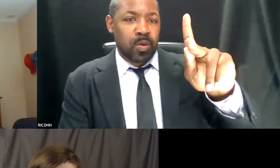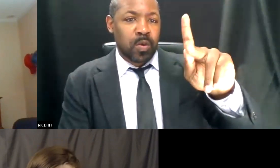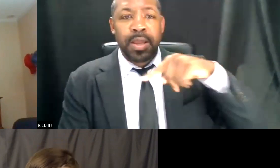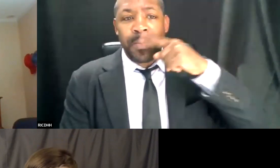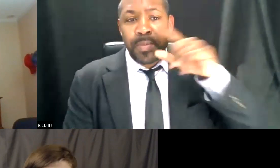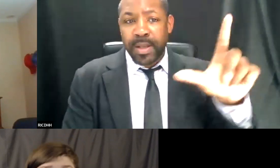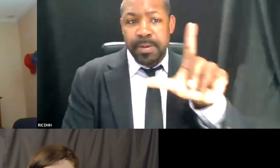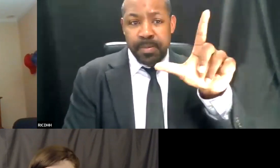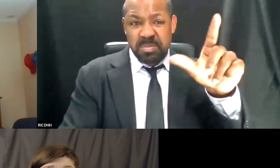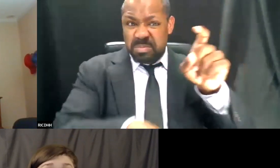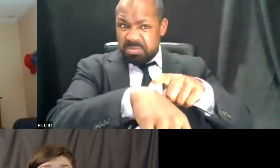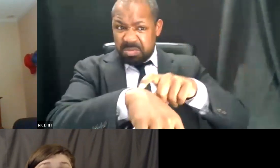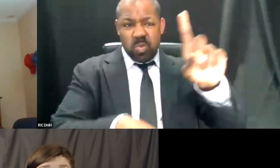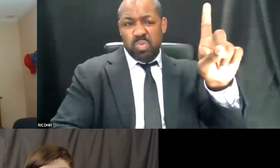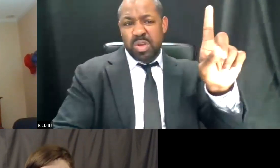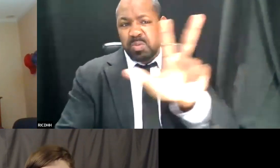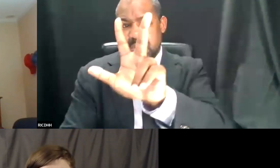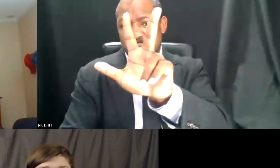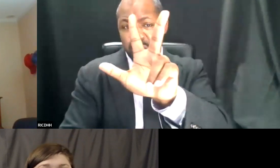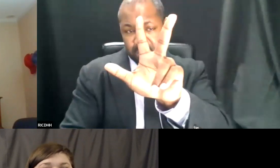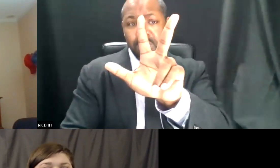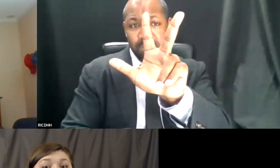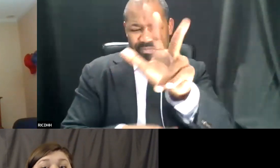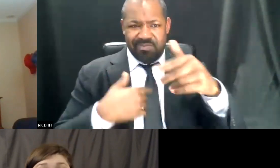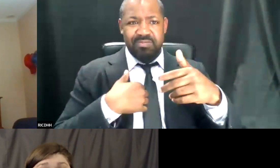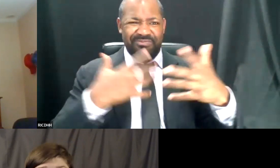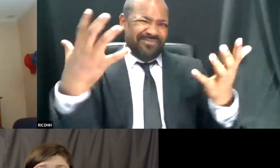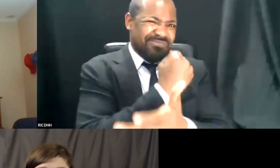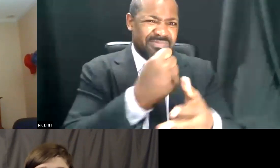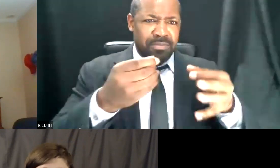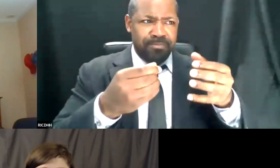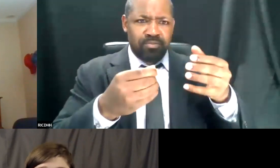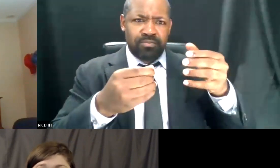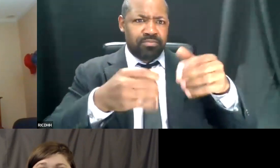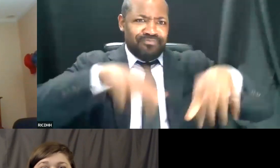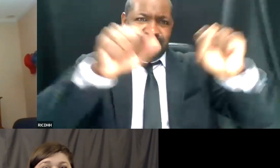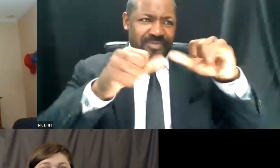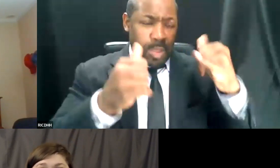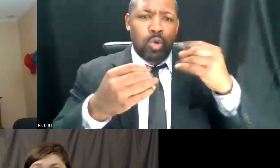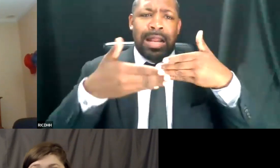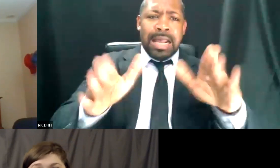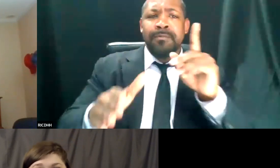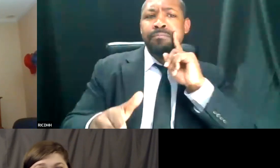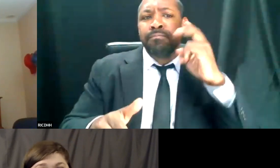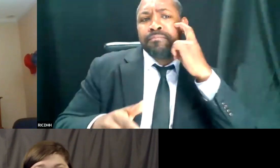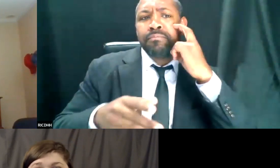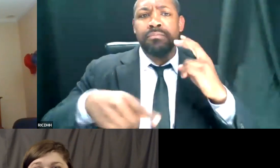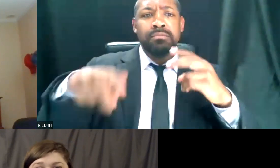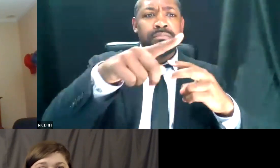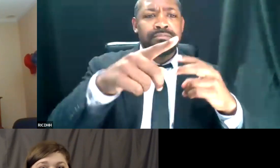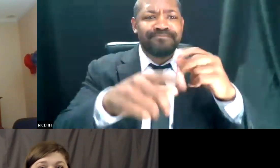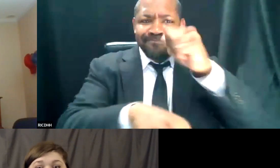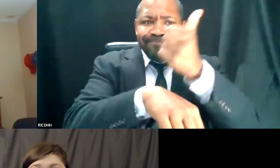at Warwick Public Library. The time is 1 to 3. And so